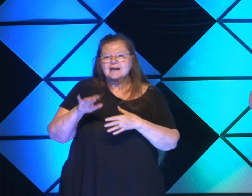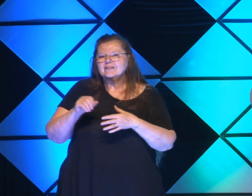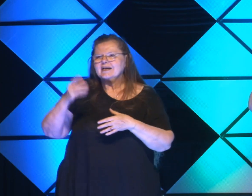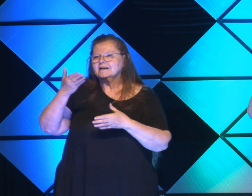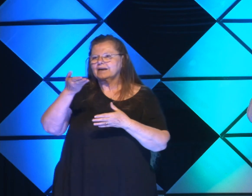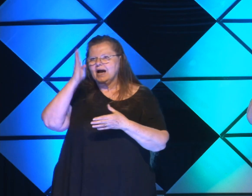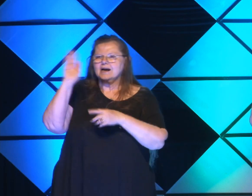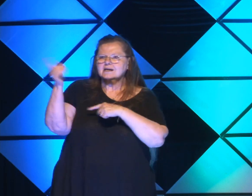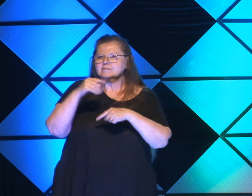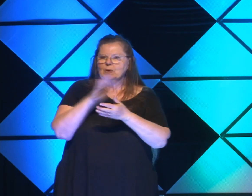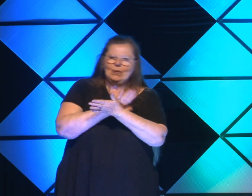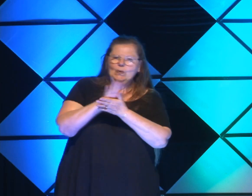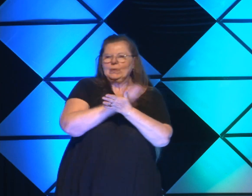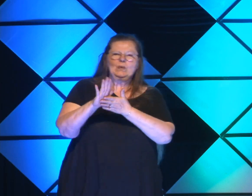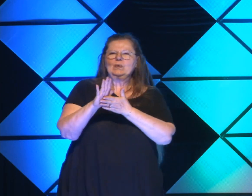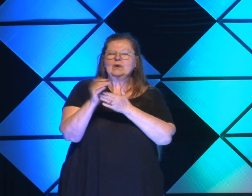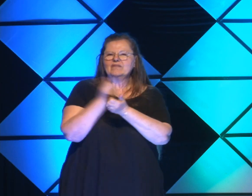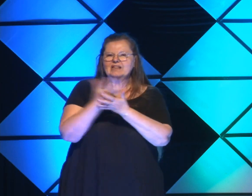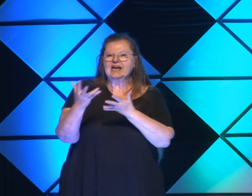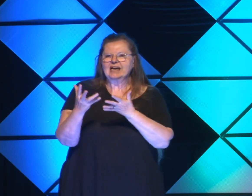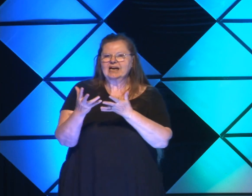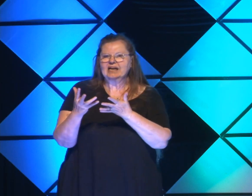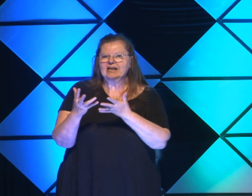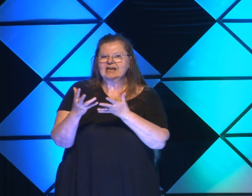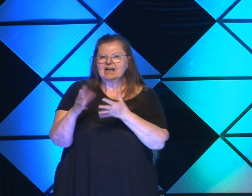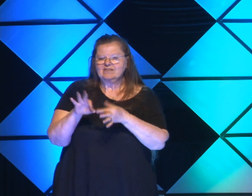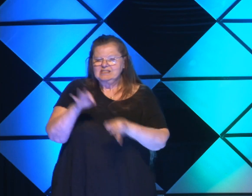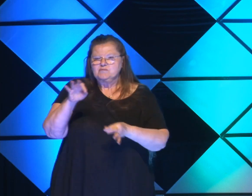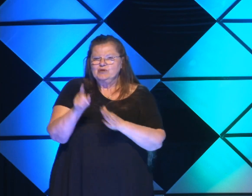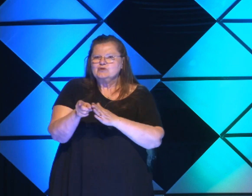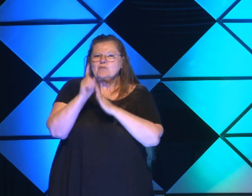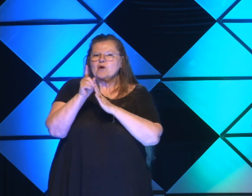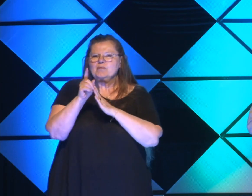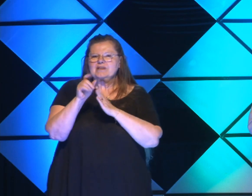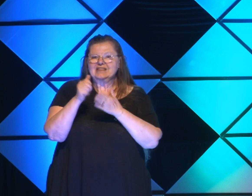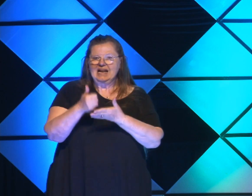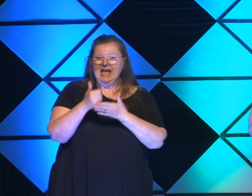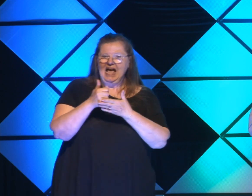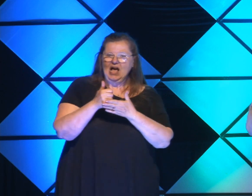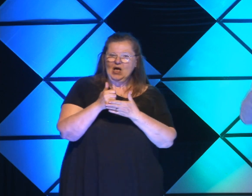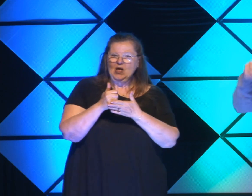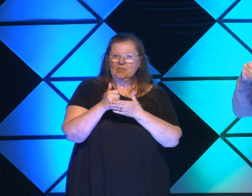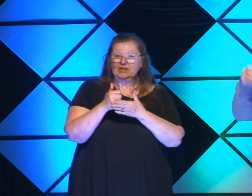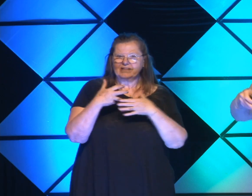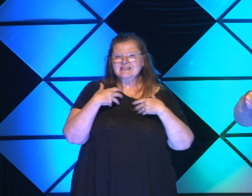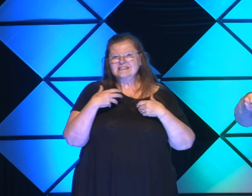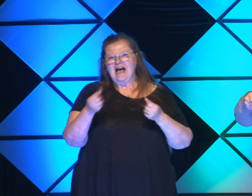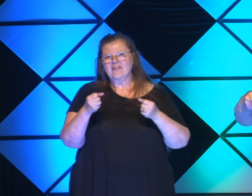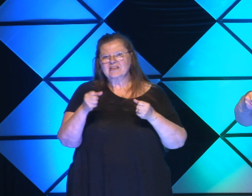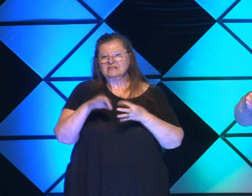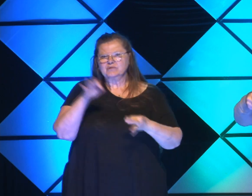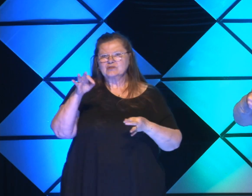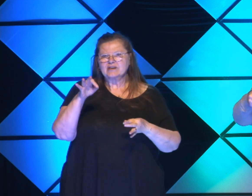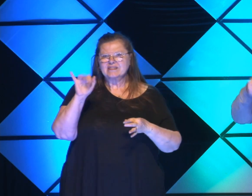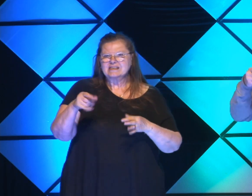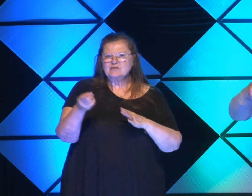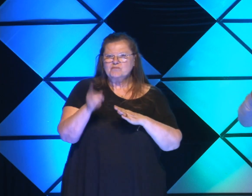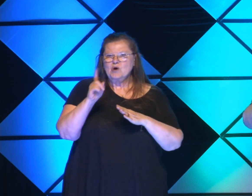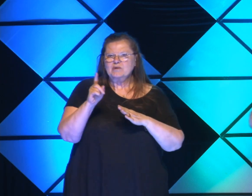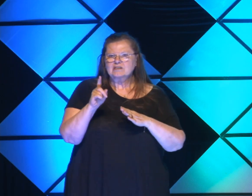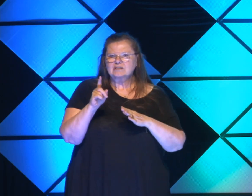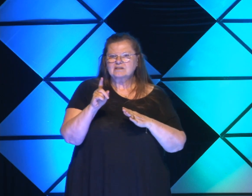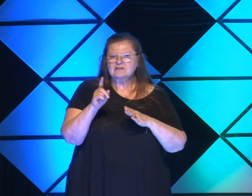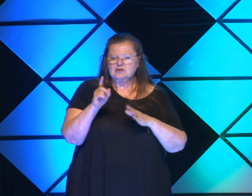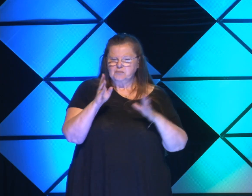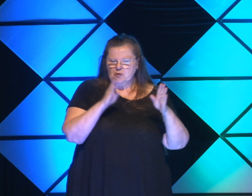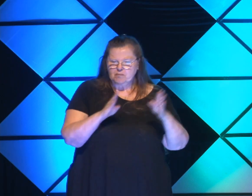and cleans everything up. And I can just have these spiritual experiences. But healthy spirituality, like this moment, should really